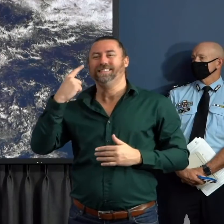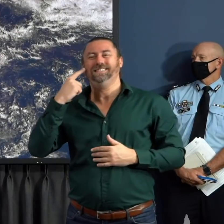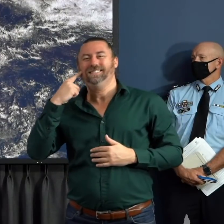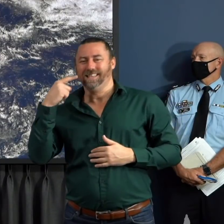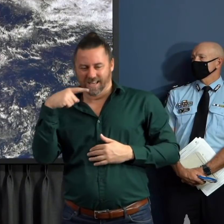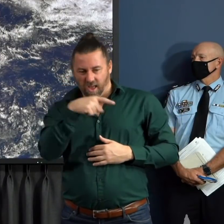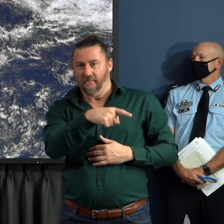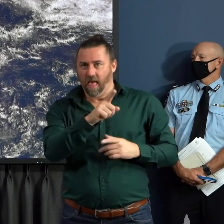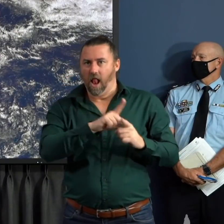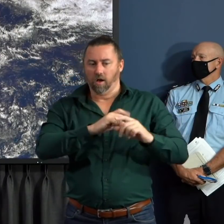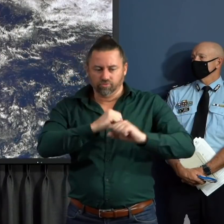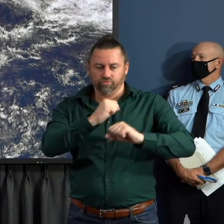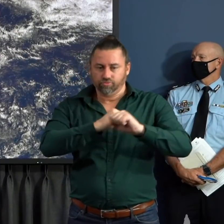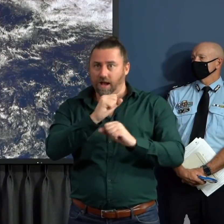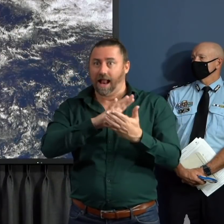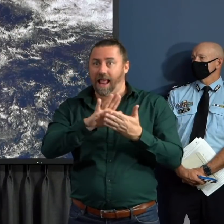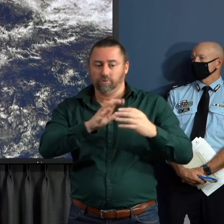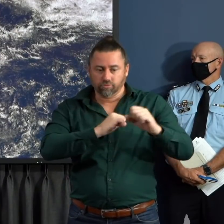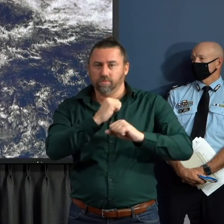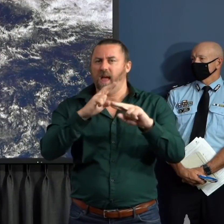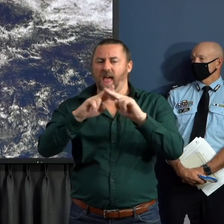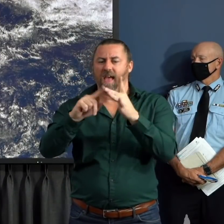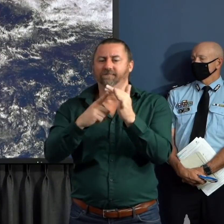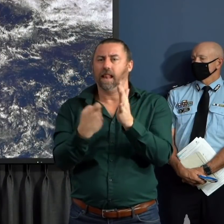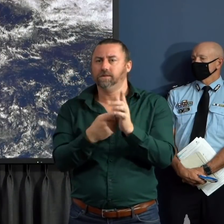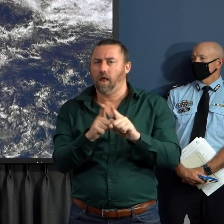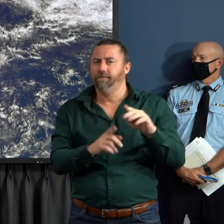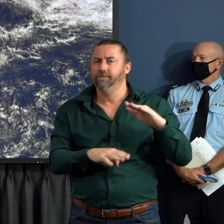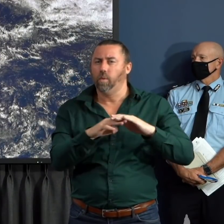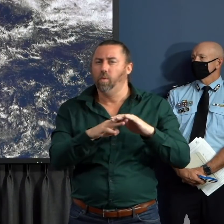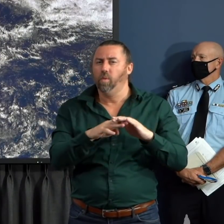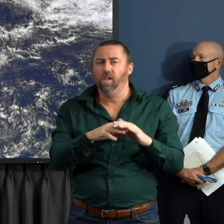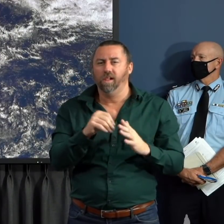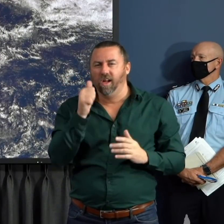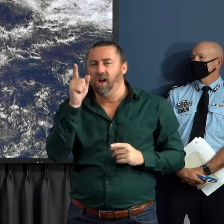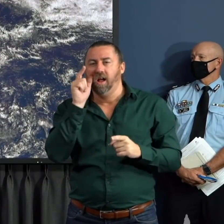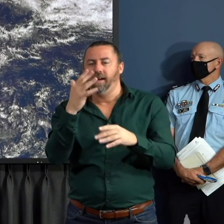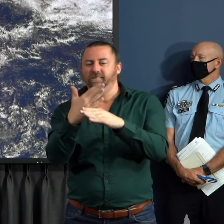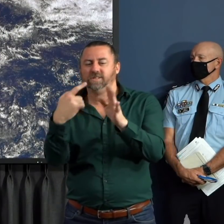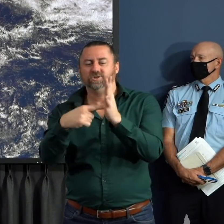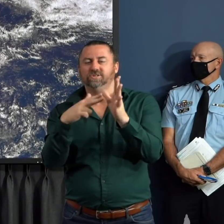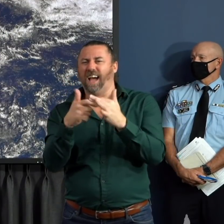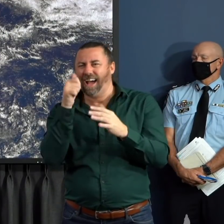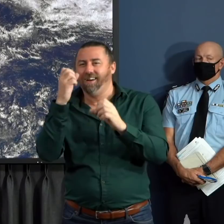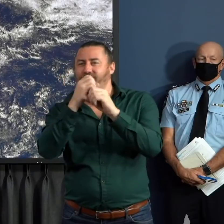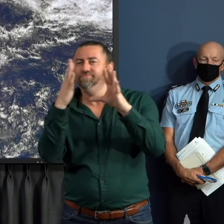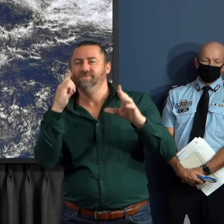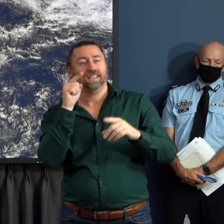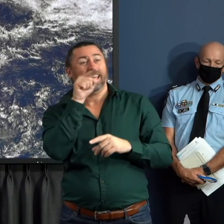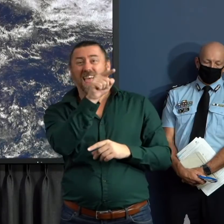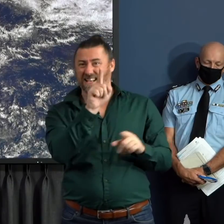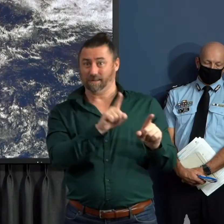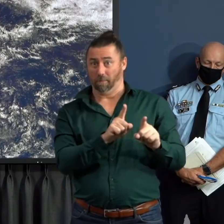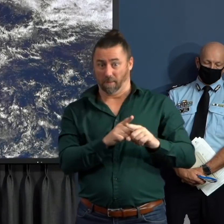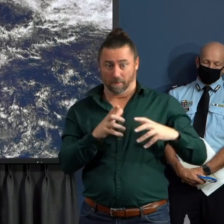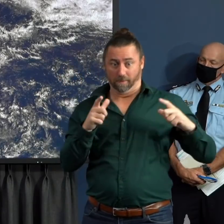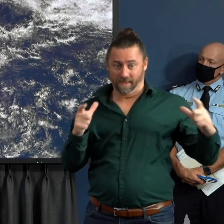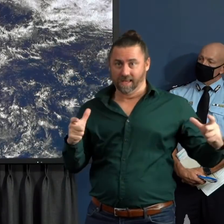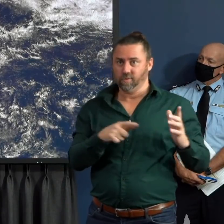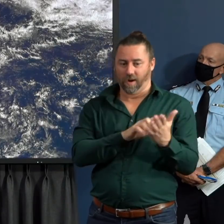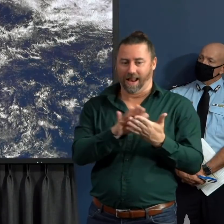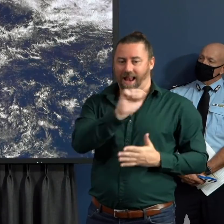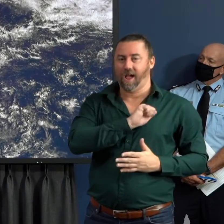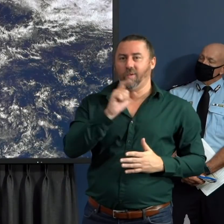treatment plant and start to affect the filters. SEQ water crew have been out there working on site and are